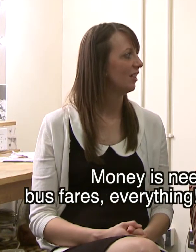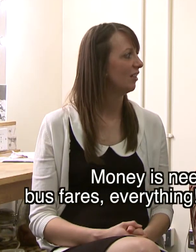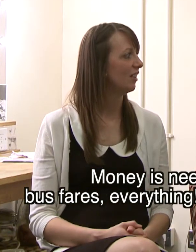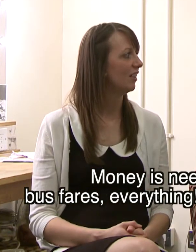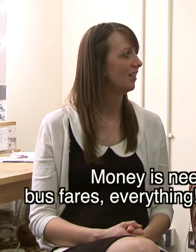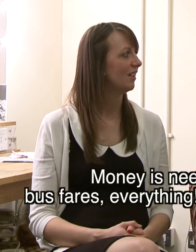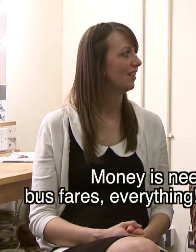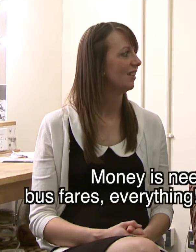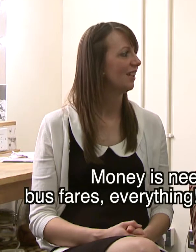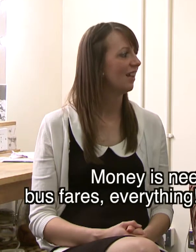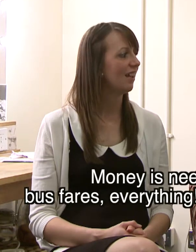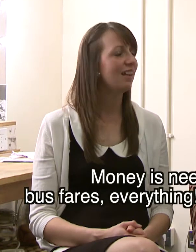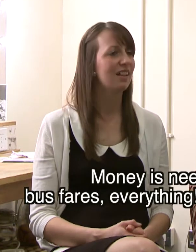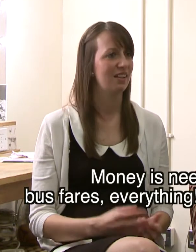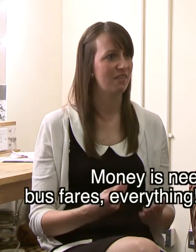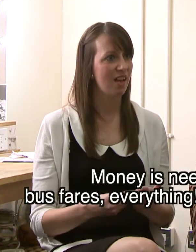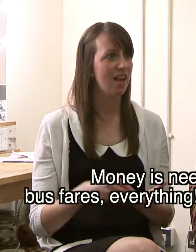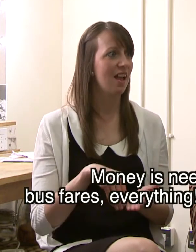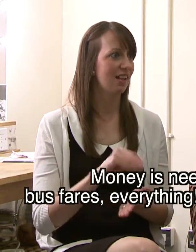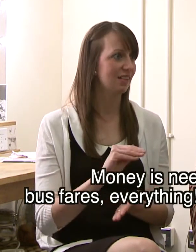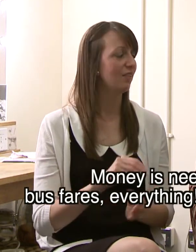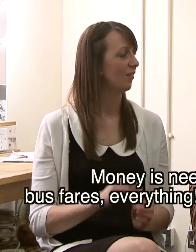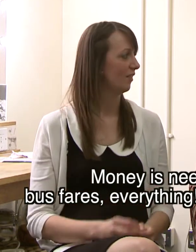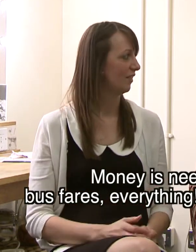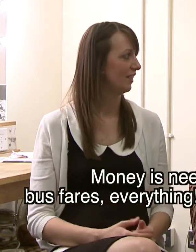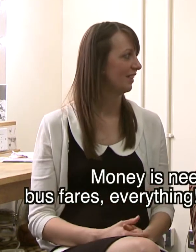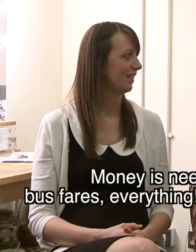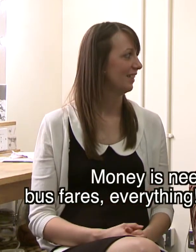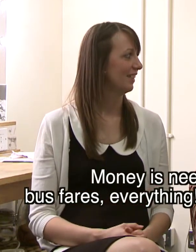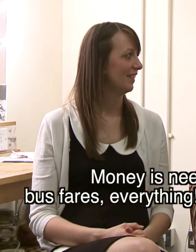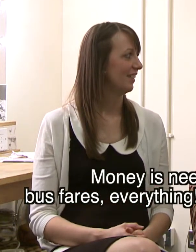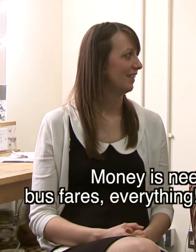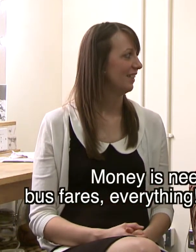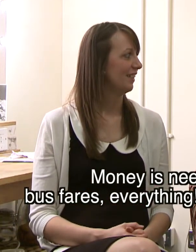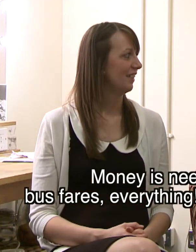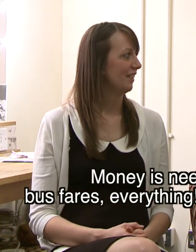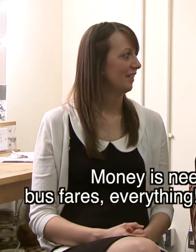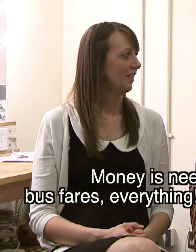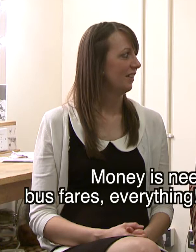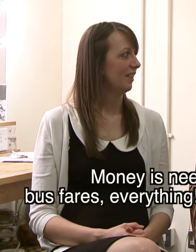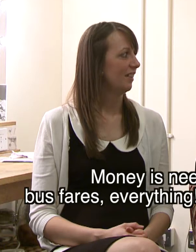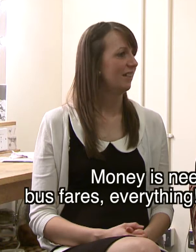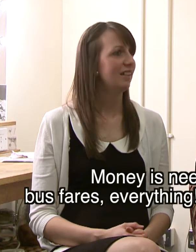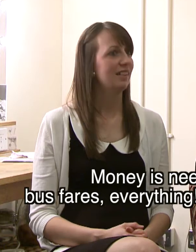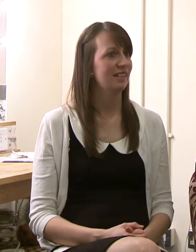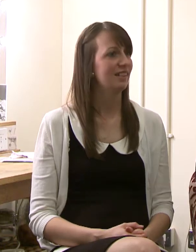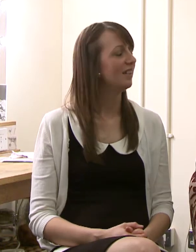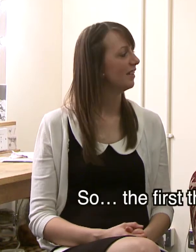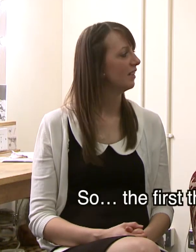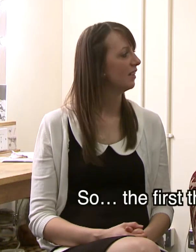bus fare. Everything, food, is all fine. So